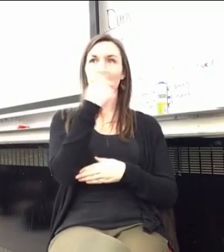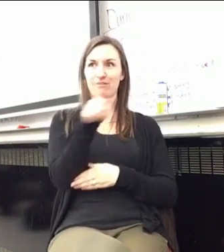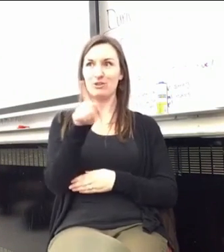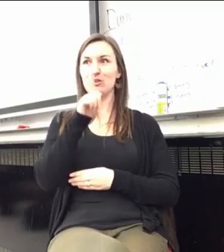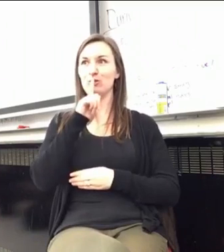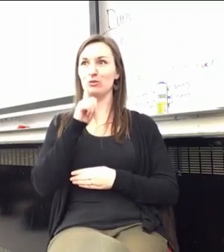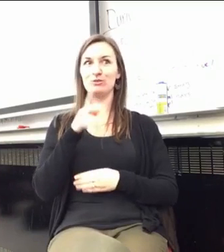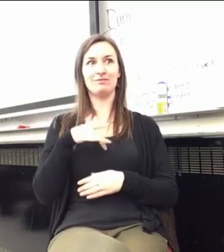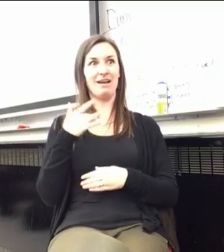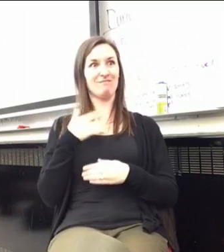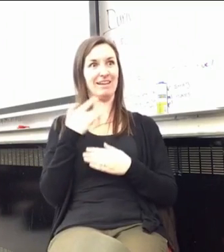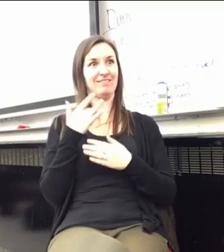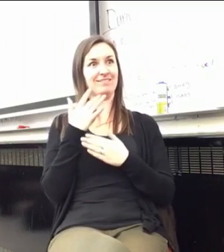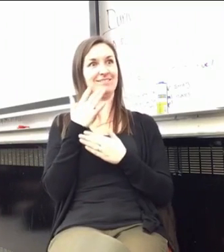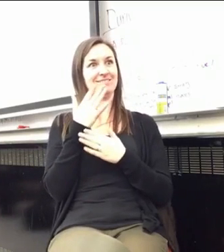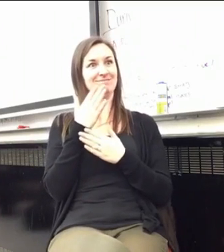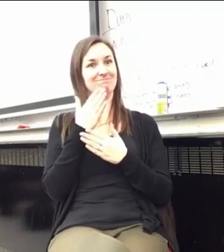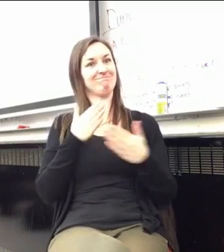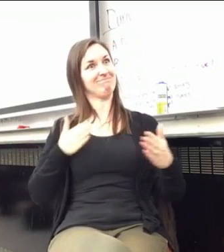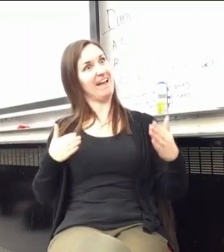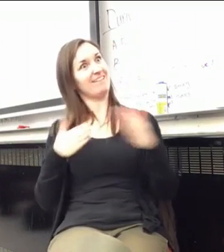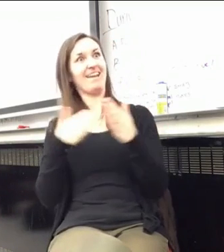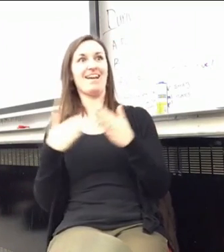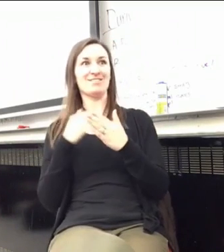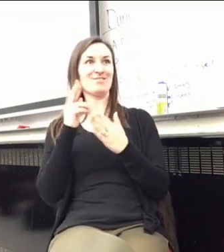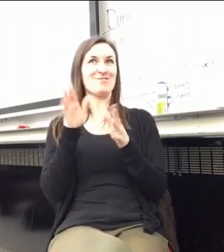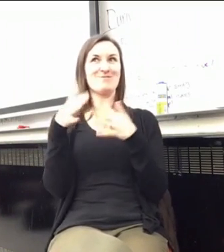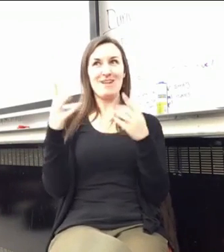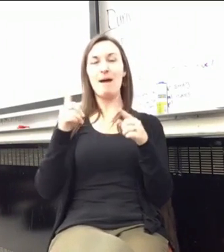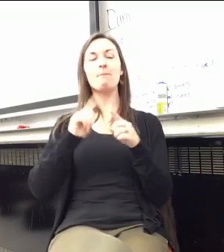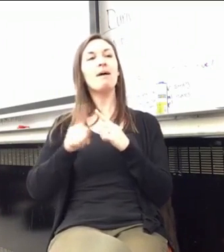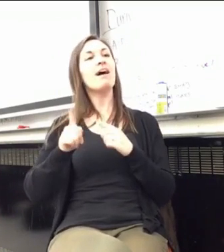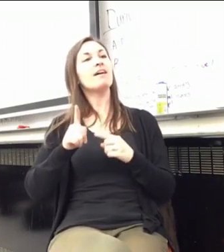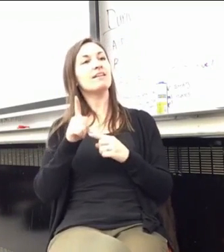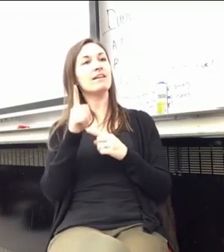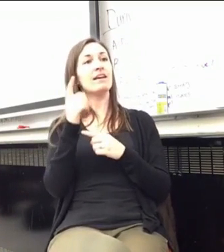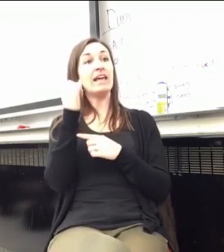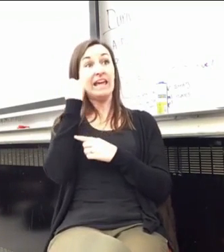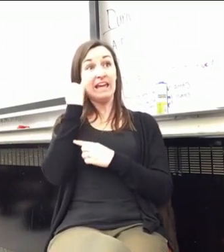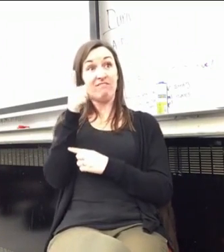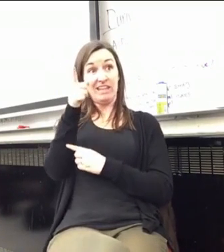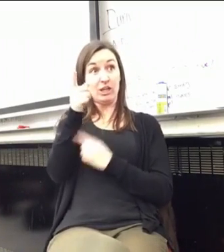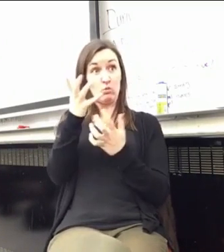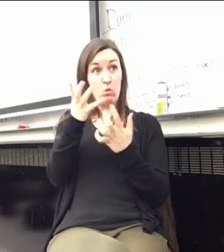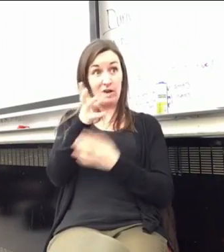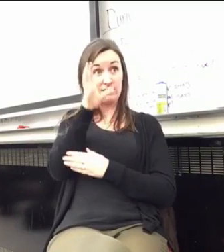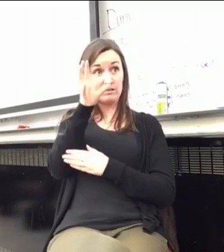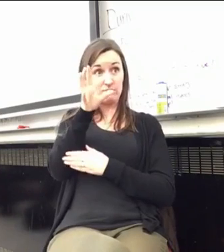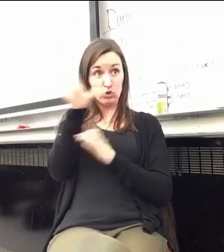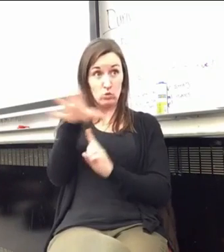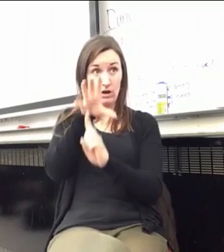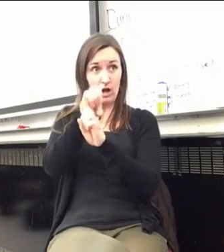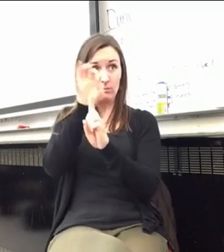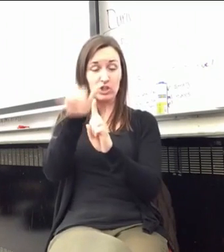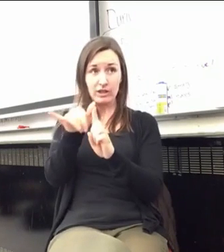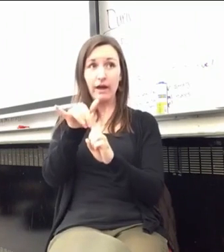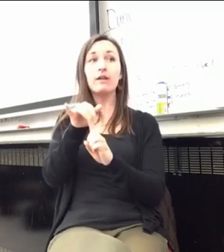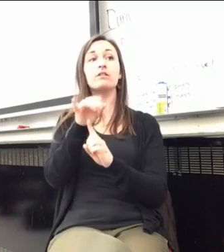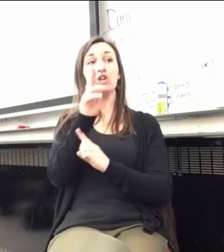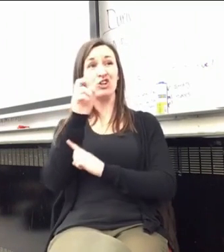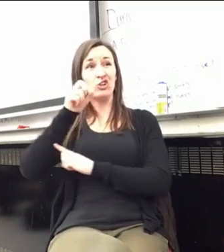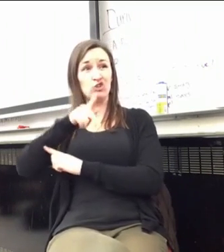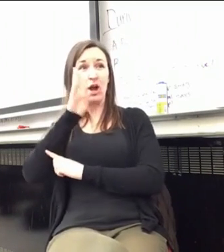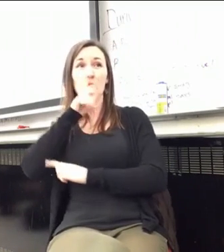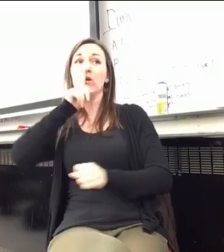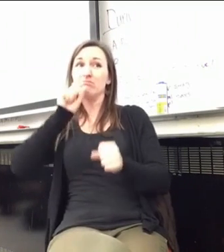classes. But the one thing I will say is if he wanted to do this, he would have to actually change the U.S. Constitution.